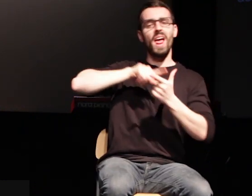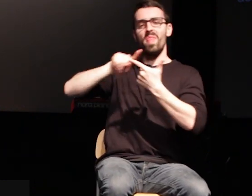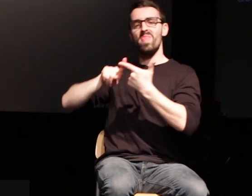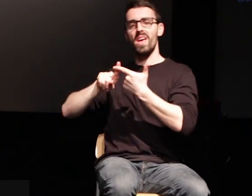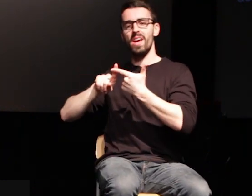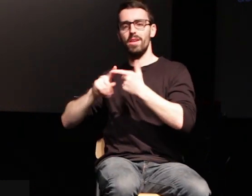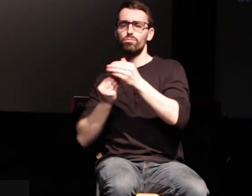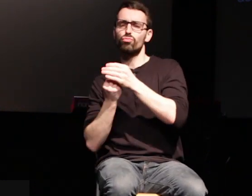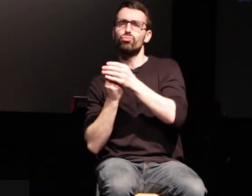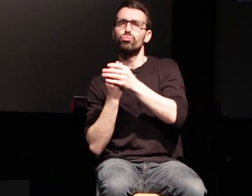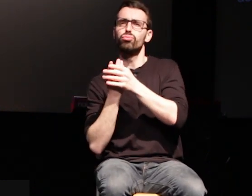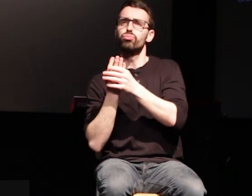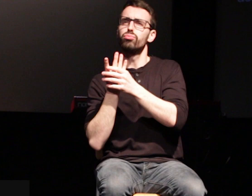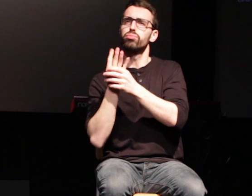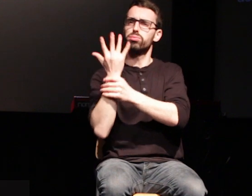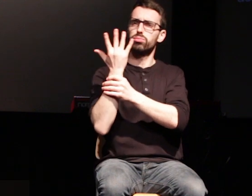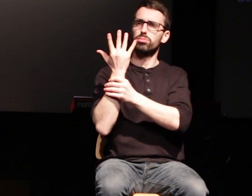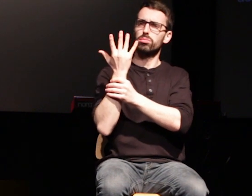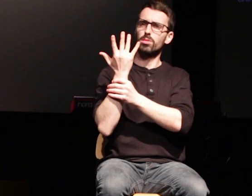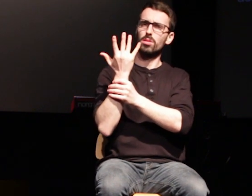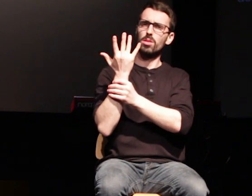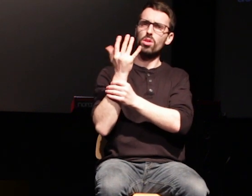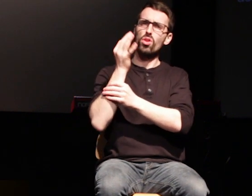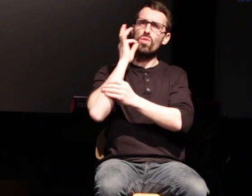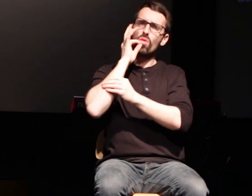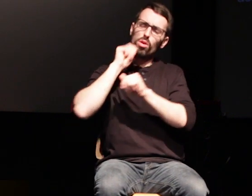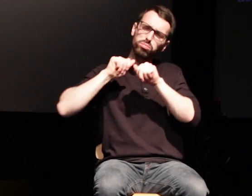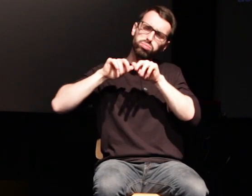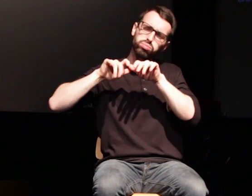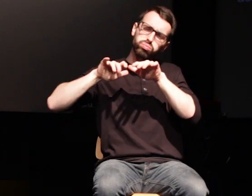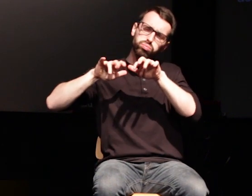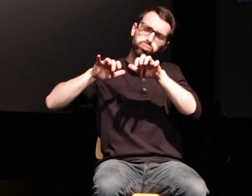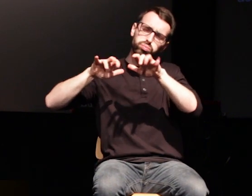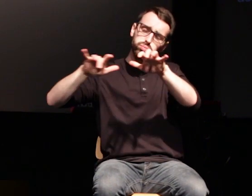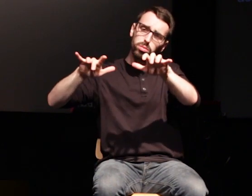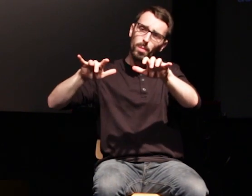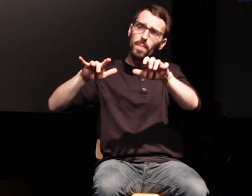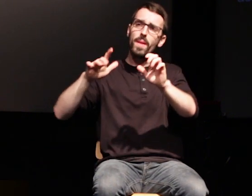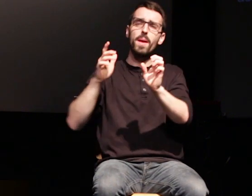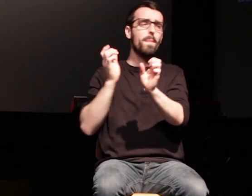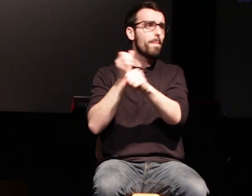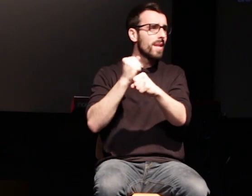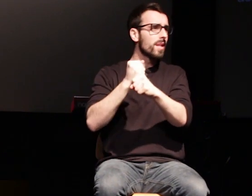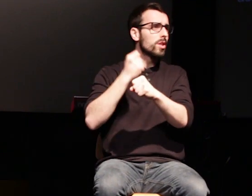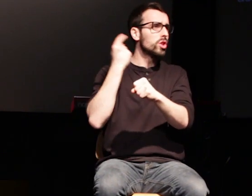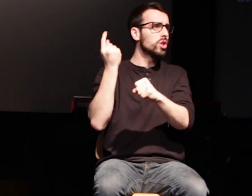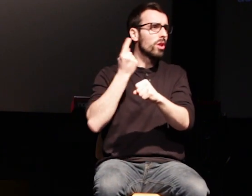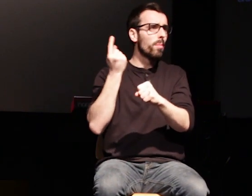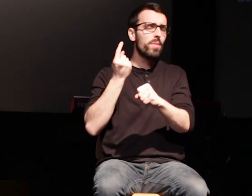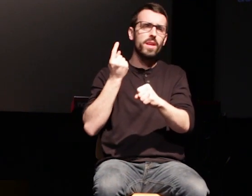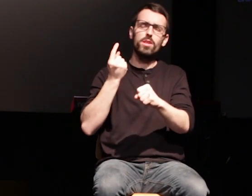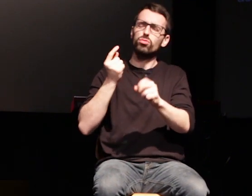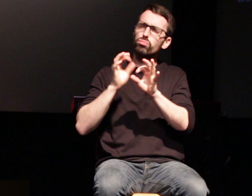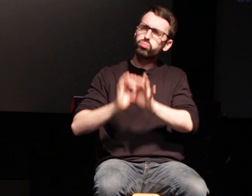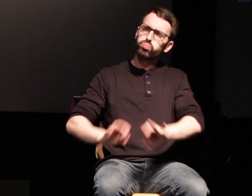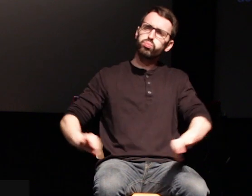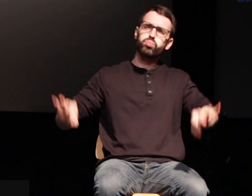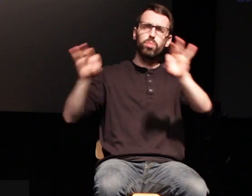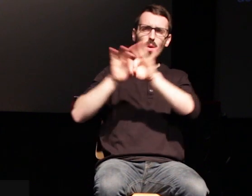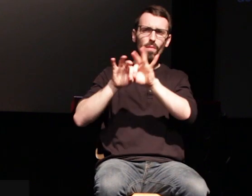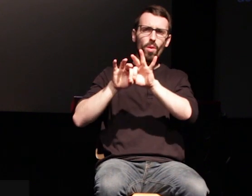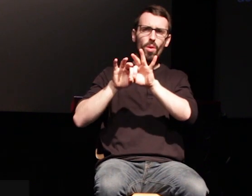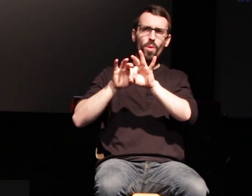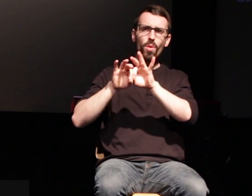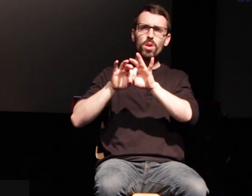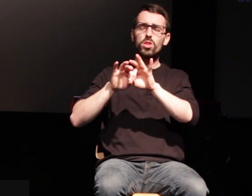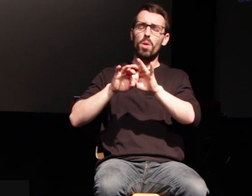They produce fruit. They produce something of so much value that far exceeds what was originally sown. Some